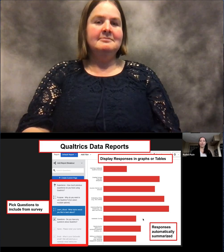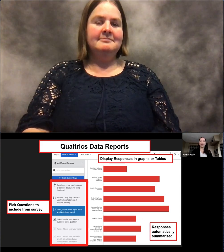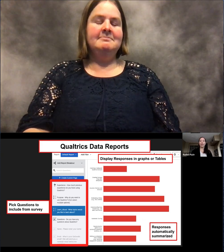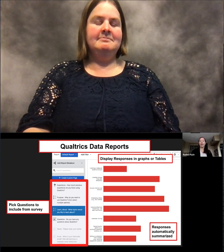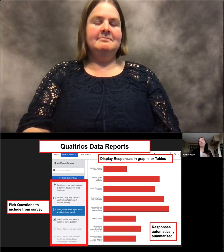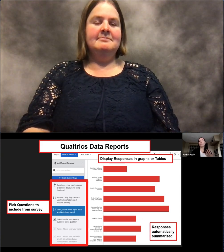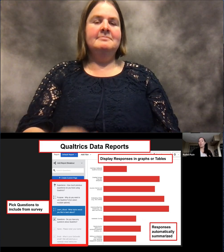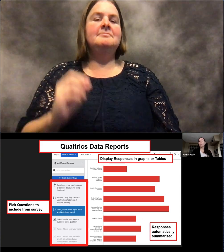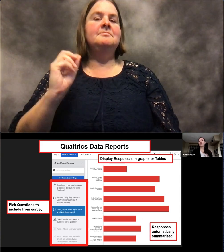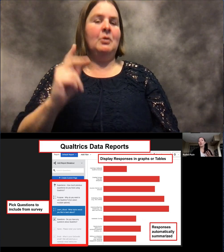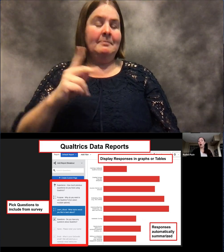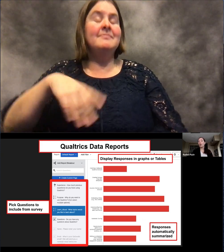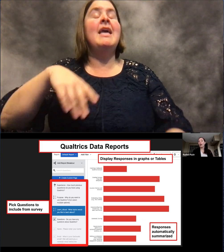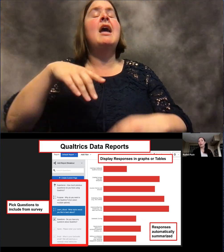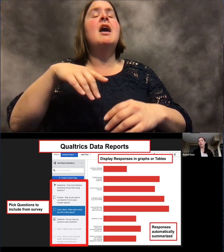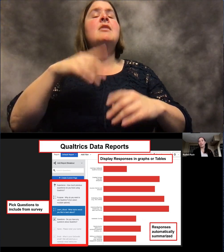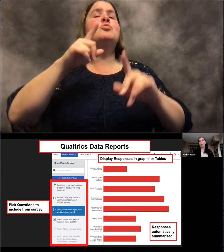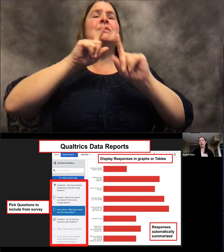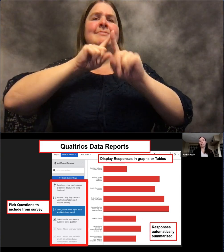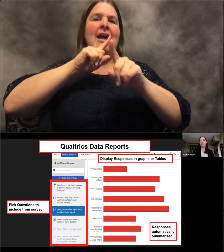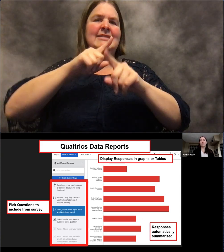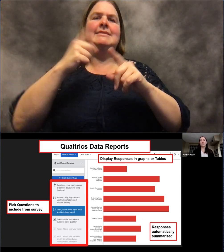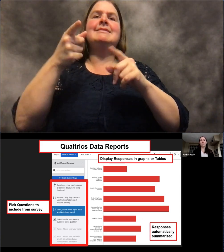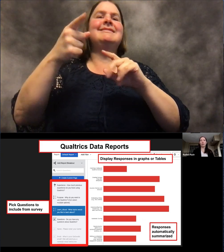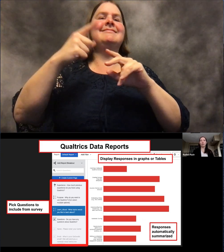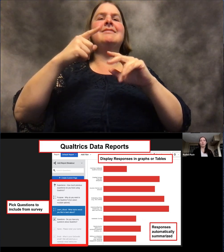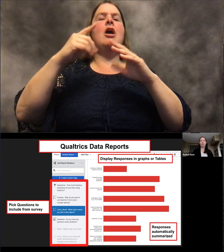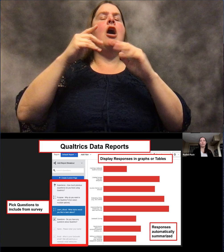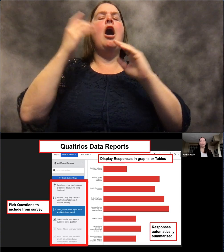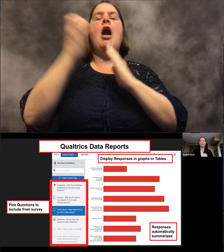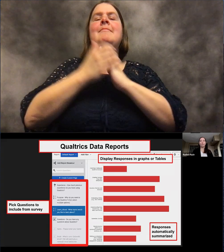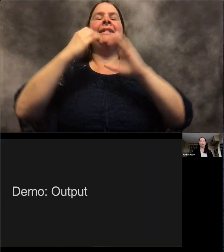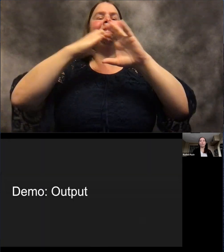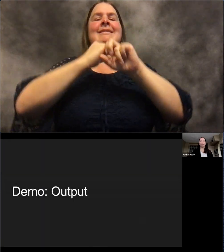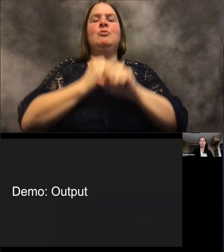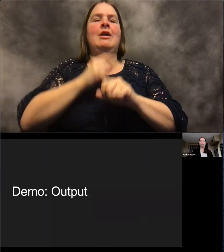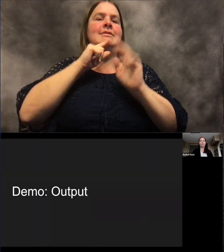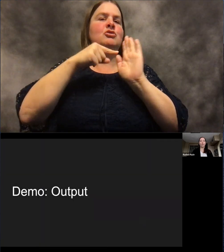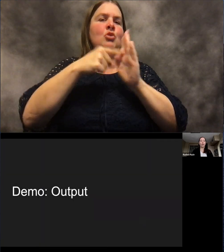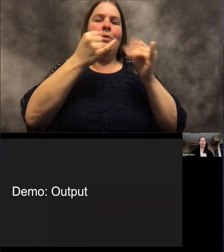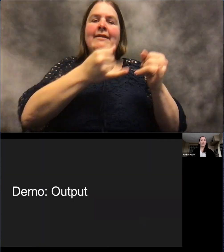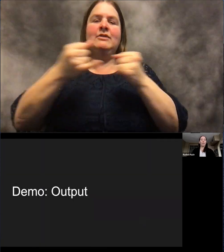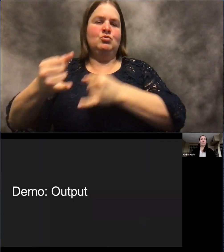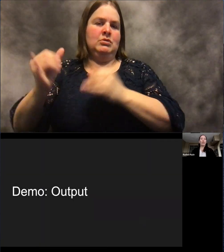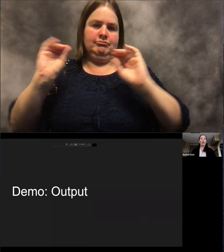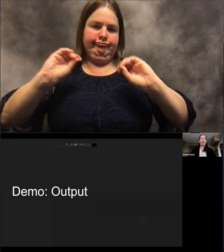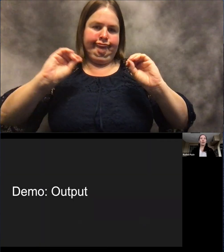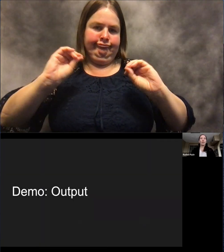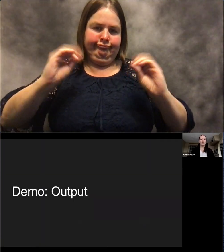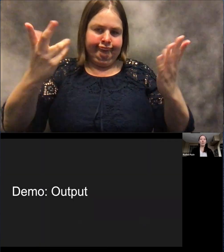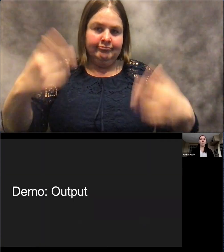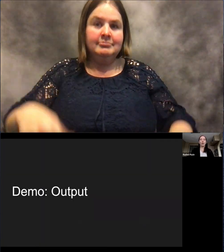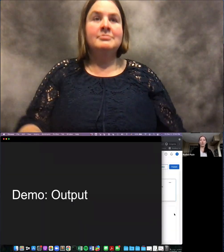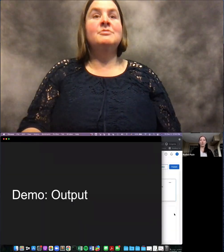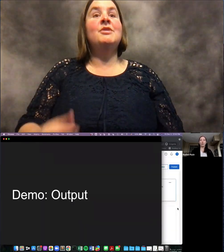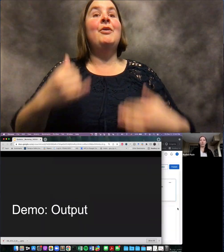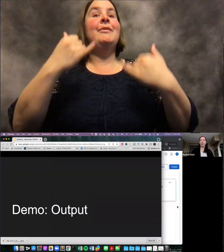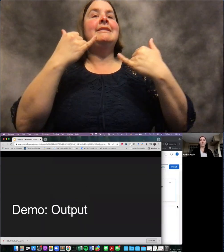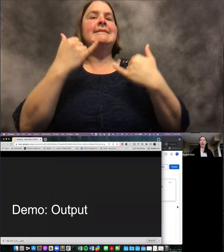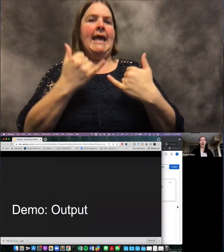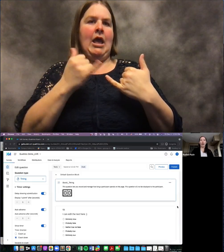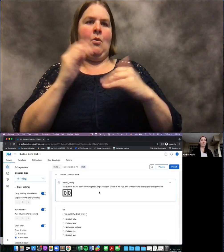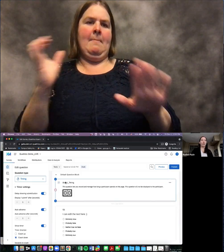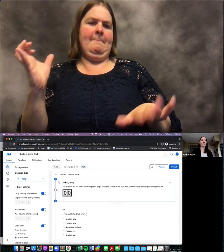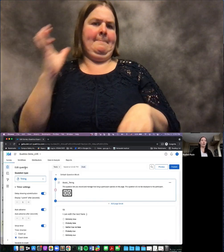Okay. And the responses are automatically summarized in these reports. Okay. So at this point, I'm going to